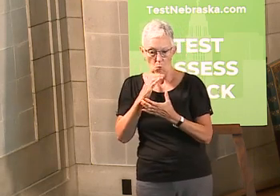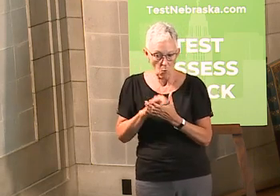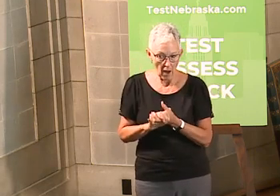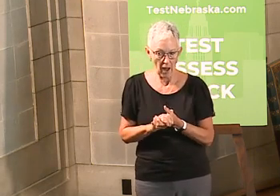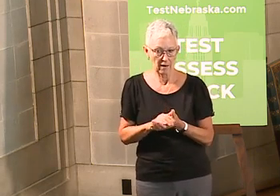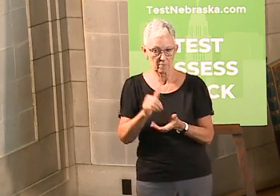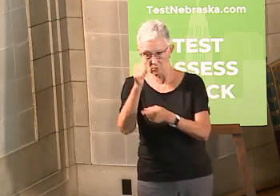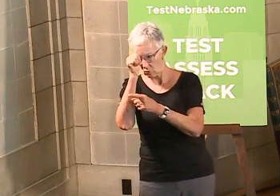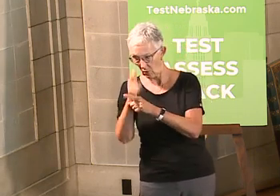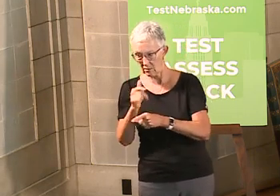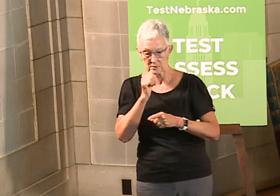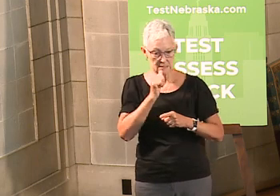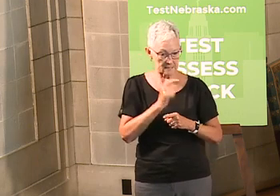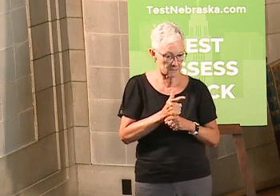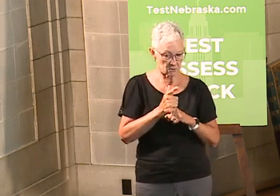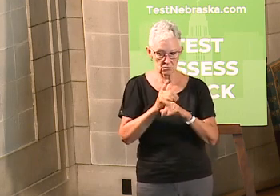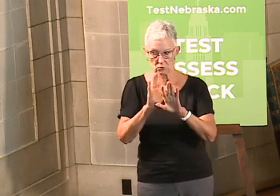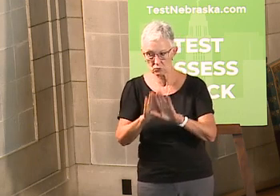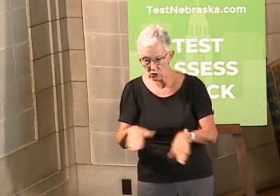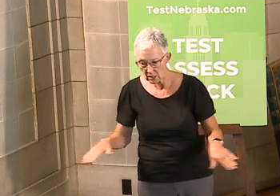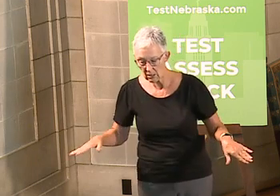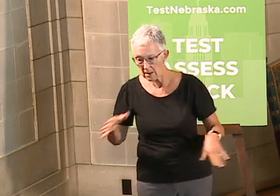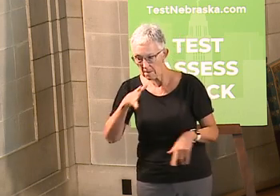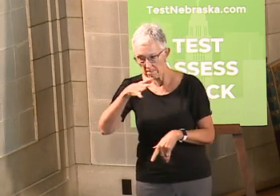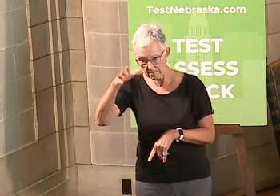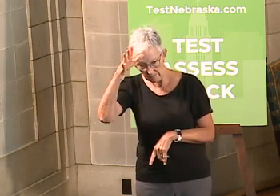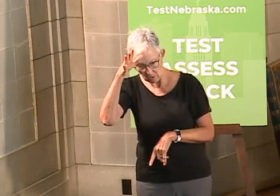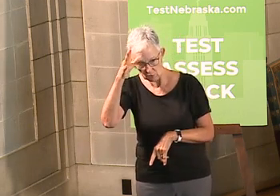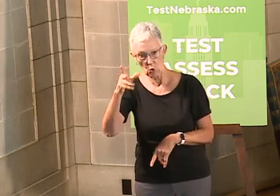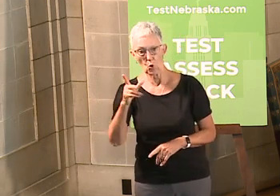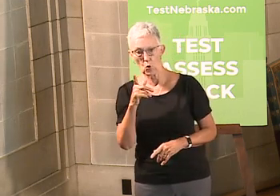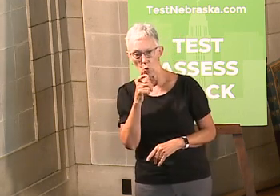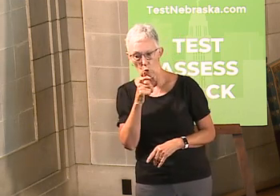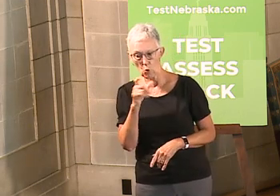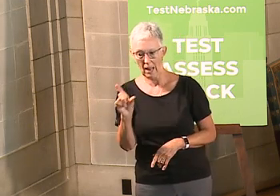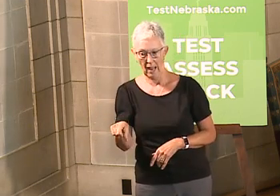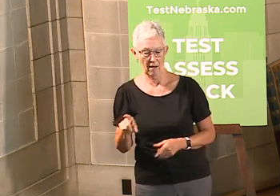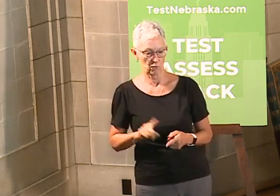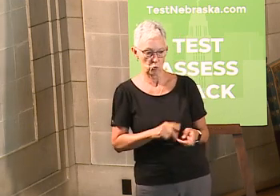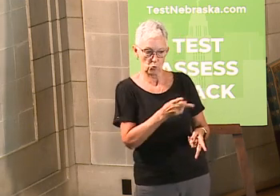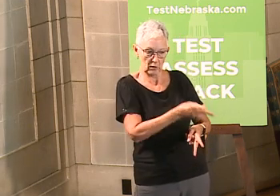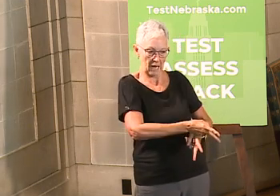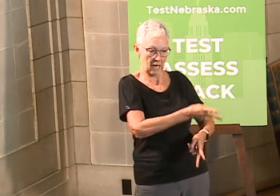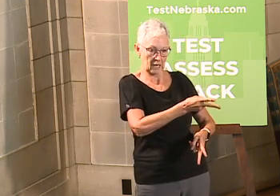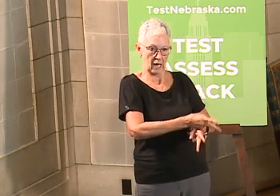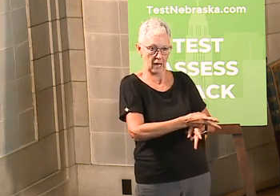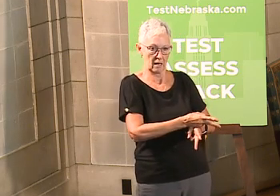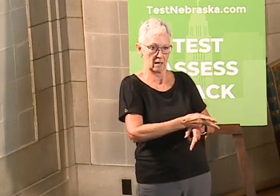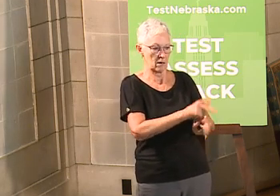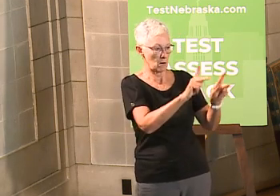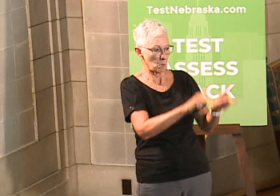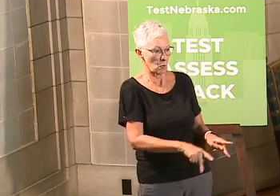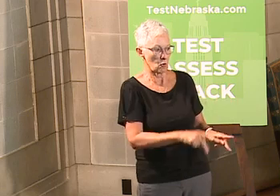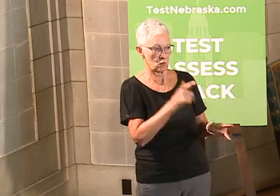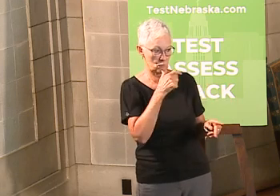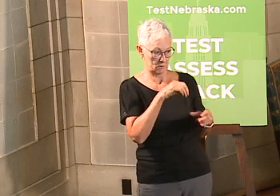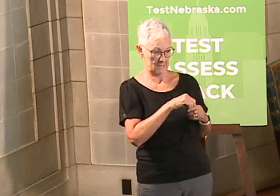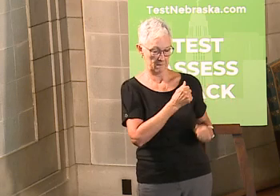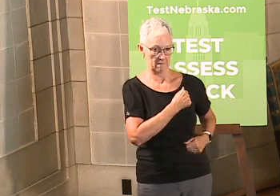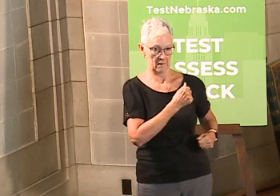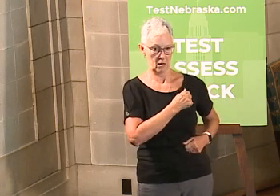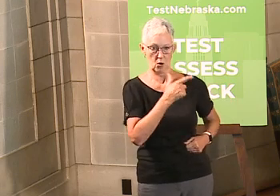children, parents, and other loved ones who voluntarily provide around-the-clock care to America's wounded warriors at home.